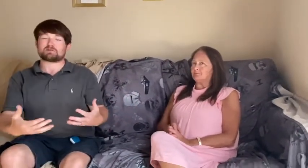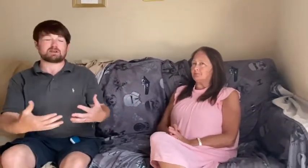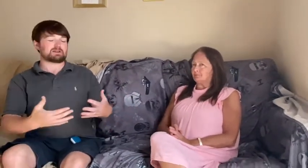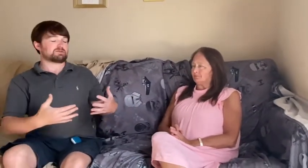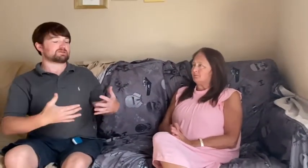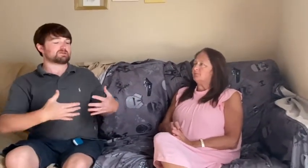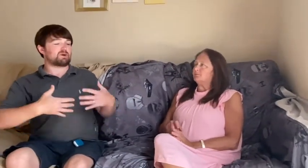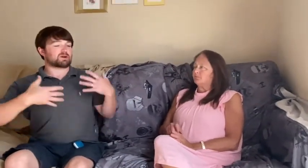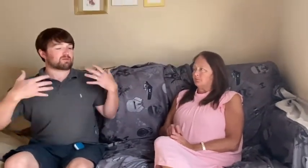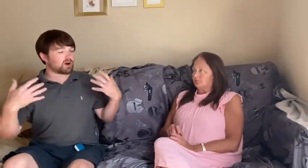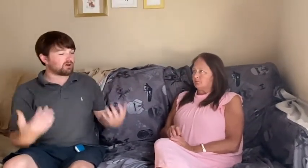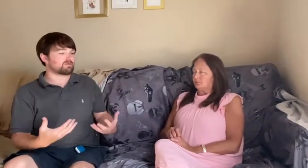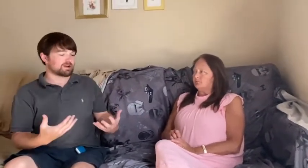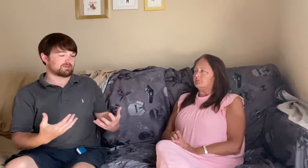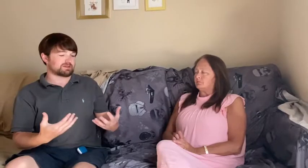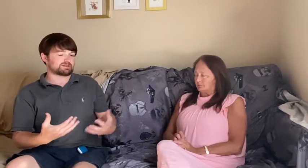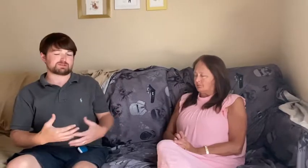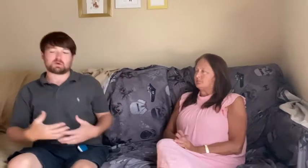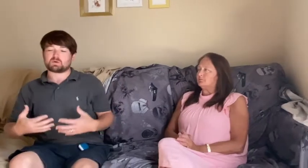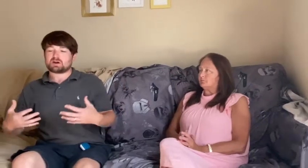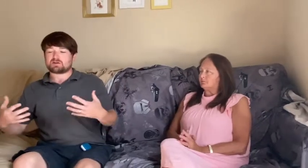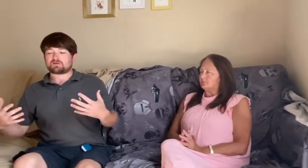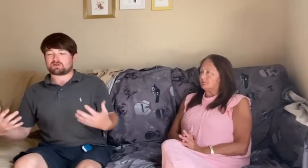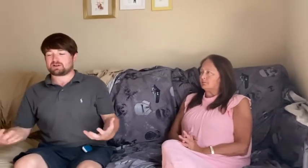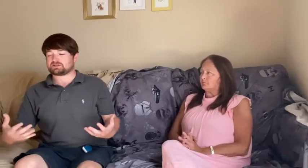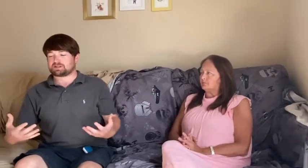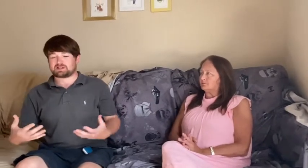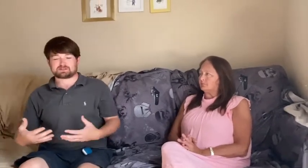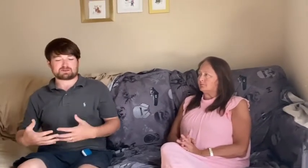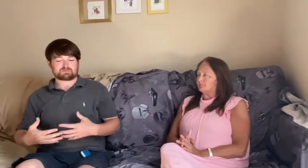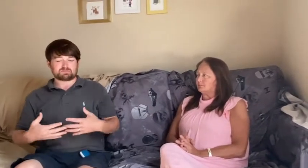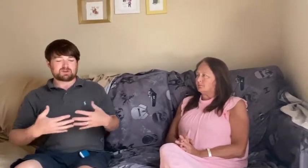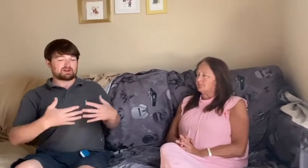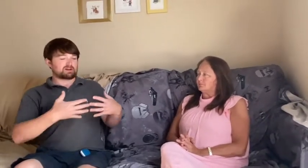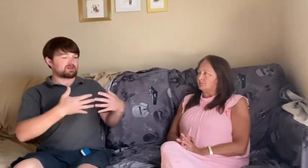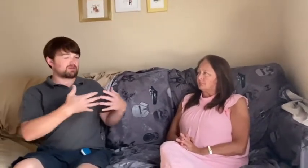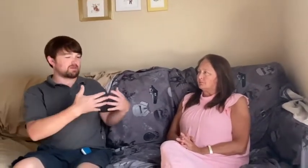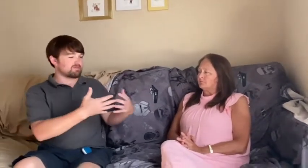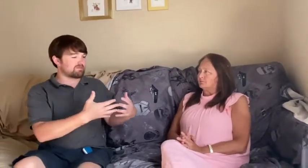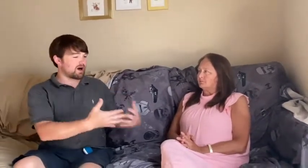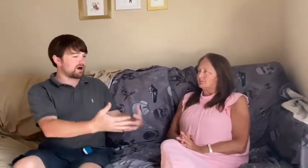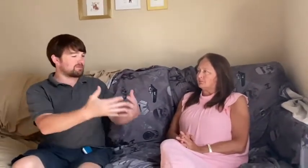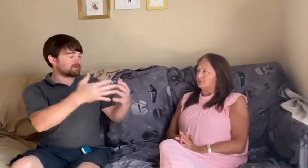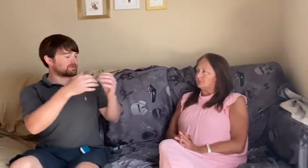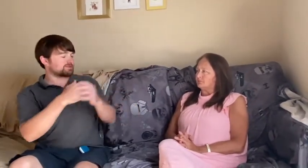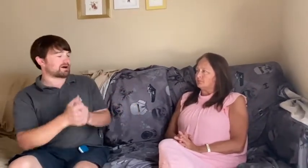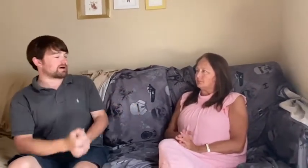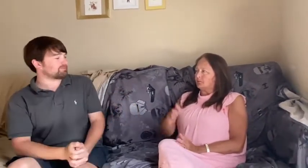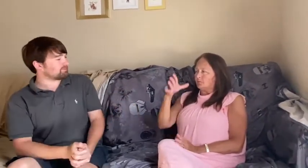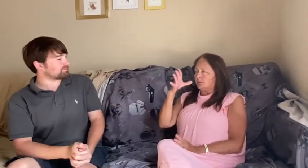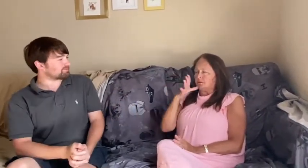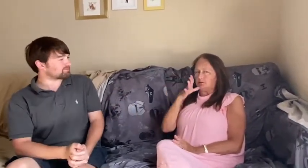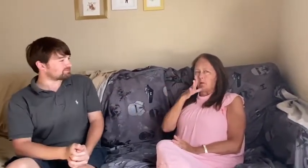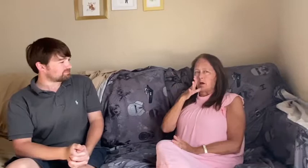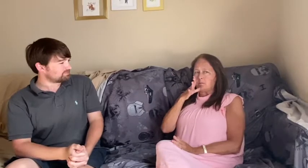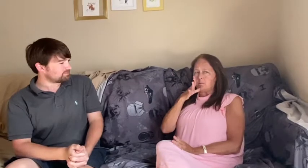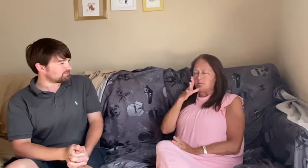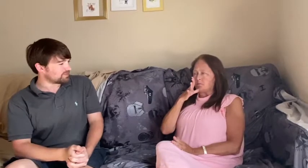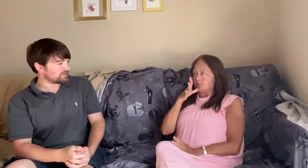can use as part of our family. So for instance, mom. What's mom? This is mom.